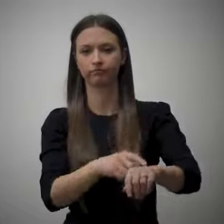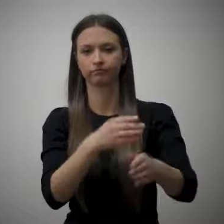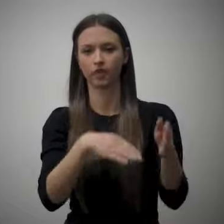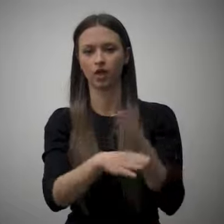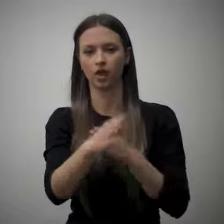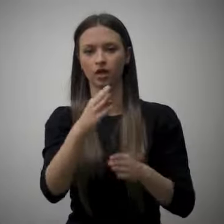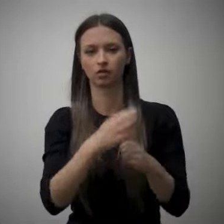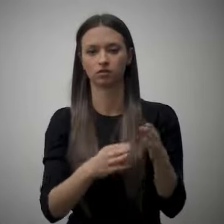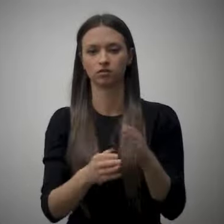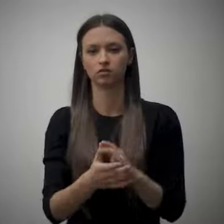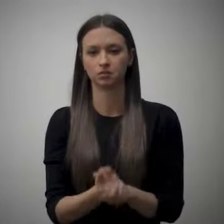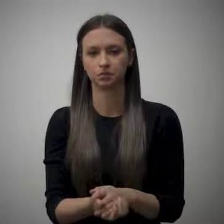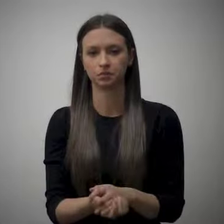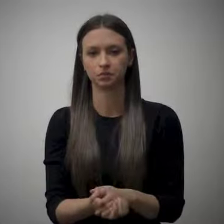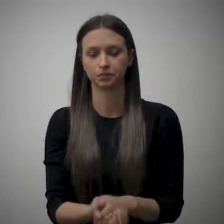and hands.